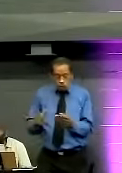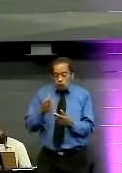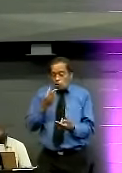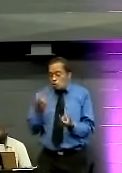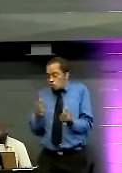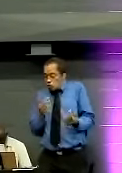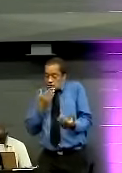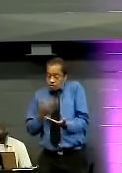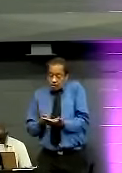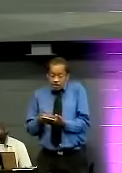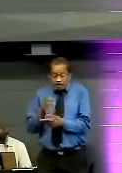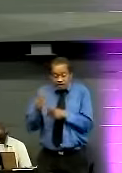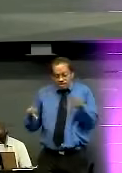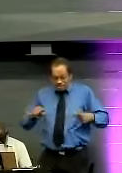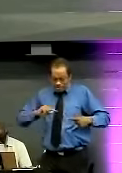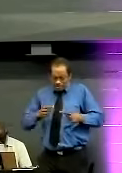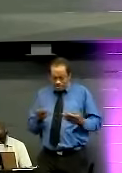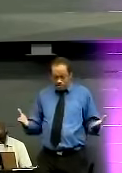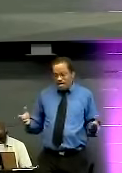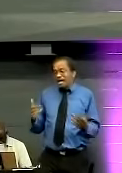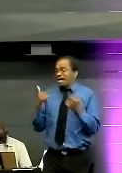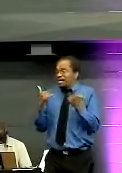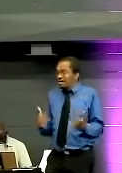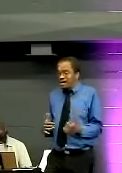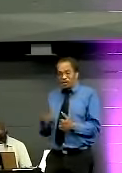those, right? He talks about forgiveness. Then we get to